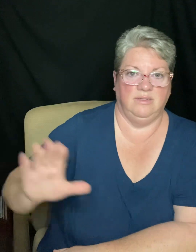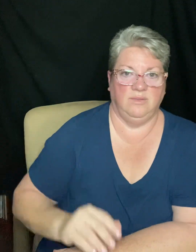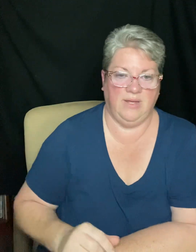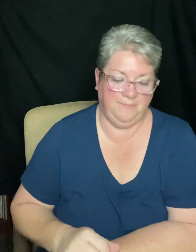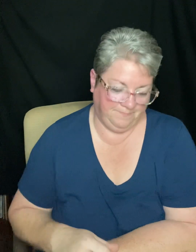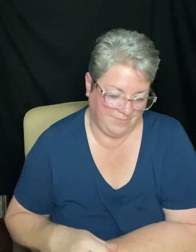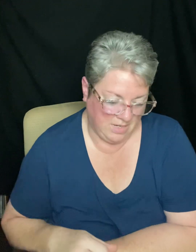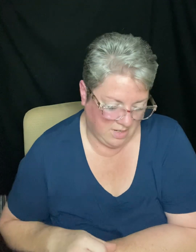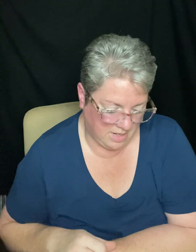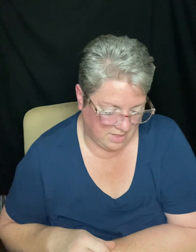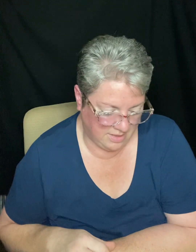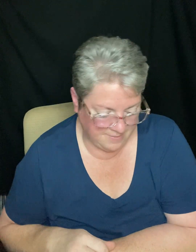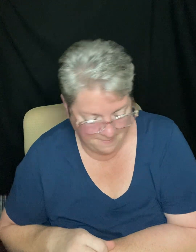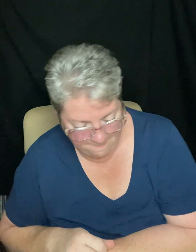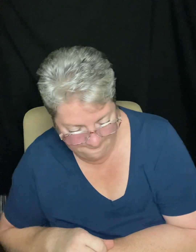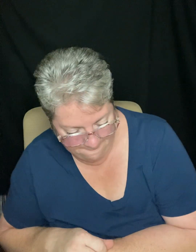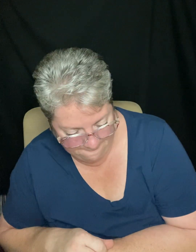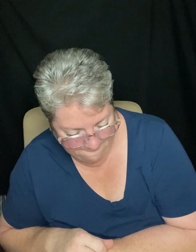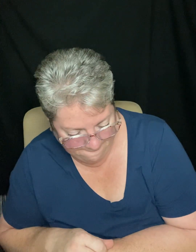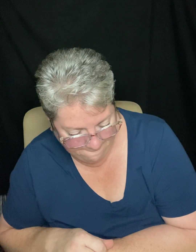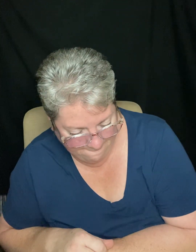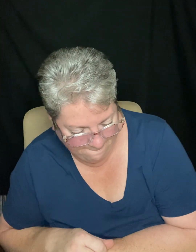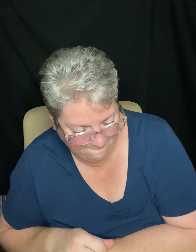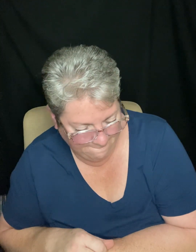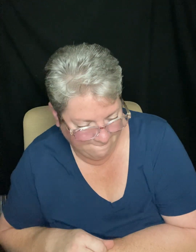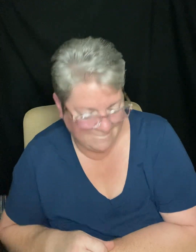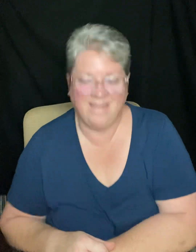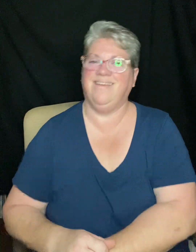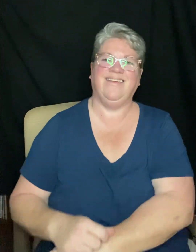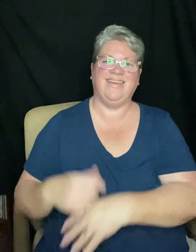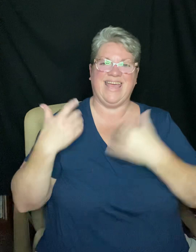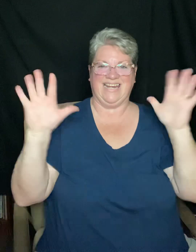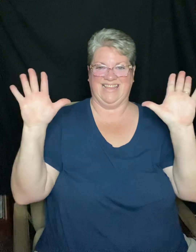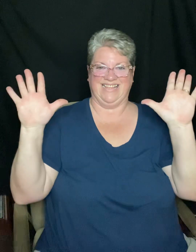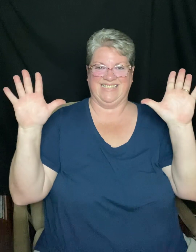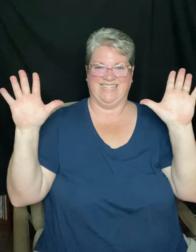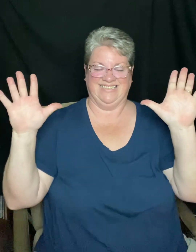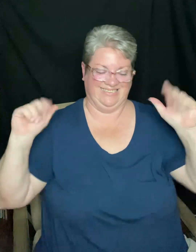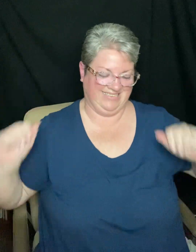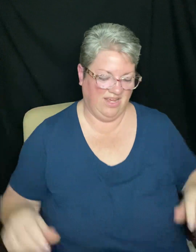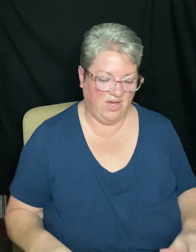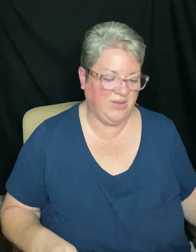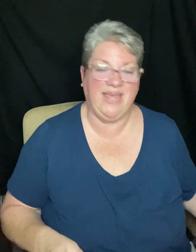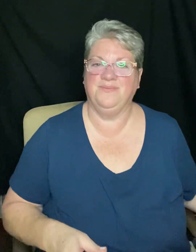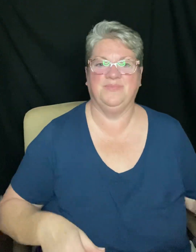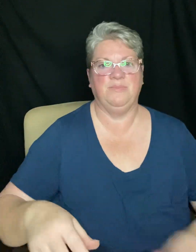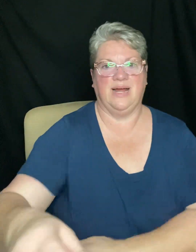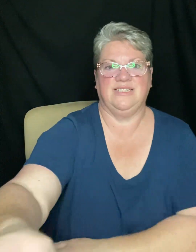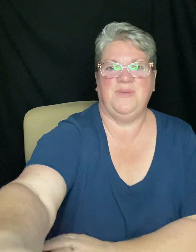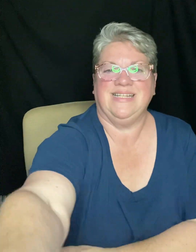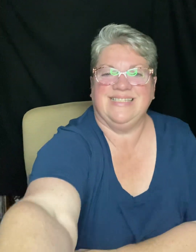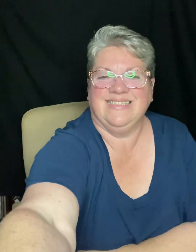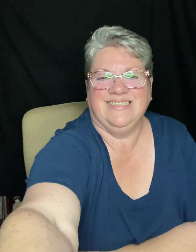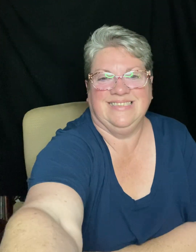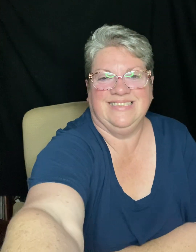Okay? And I think that's it. Okay, practice, practice.